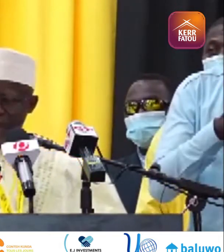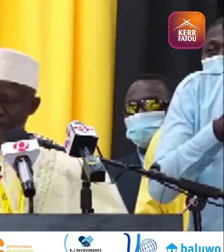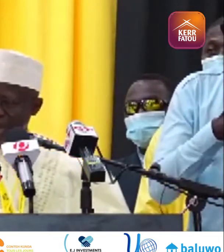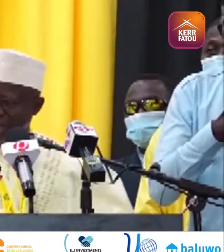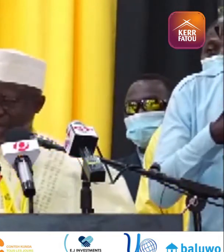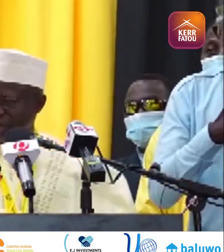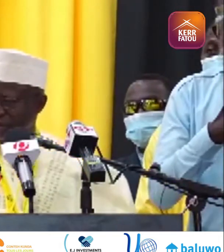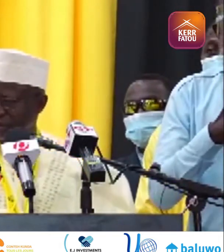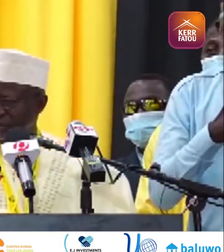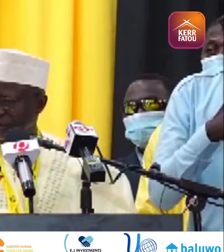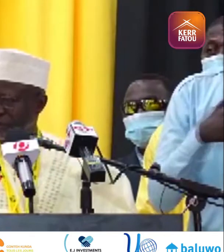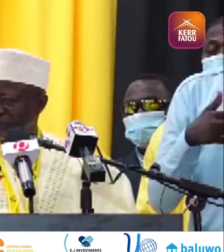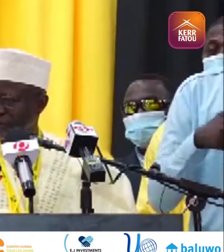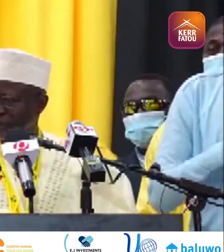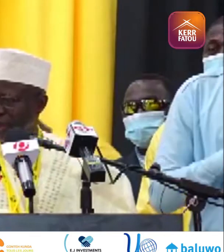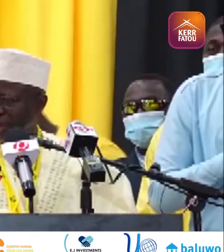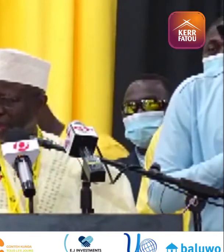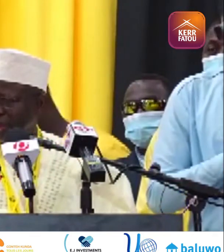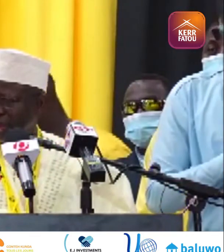2018 are many,